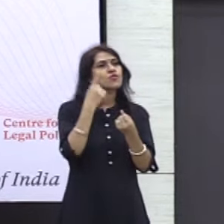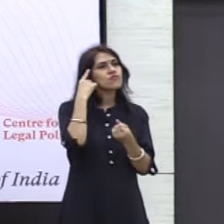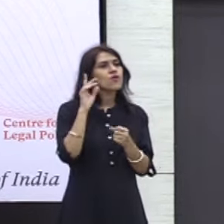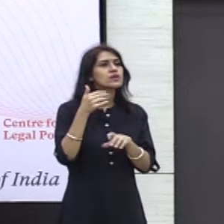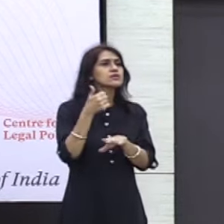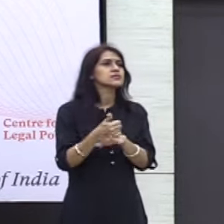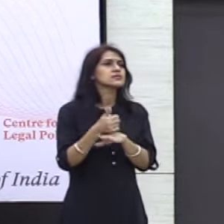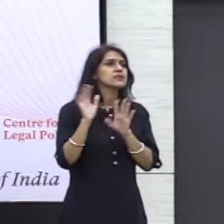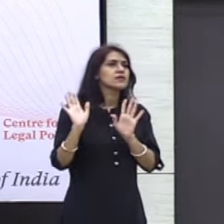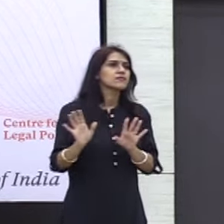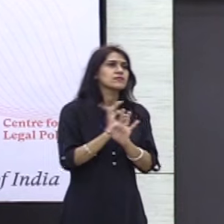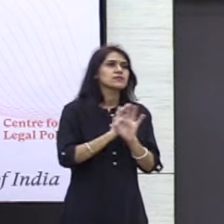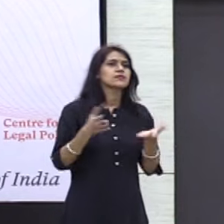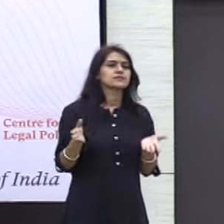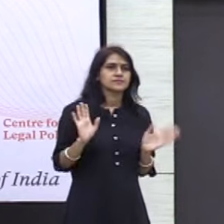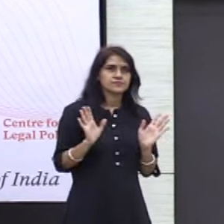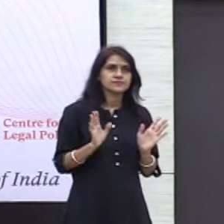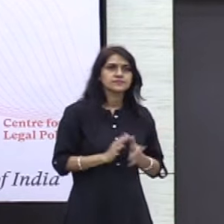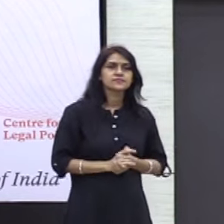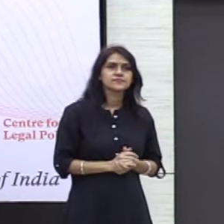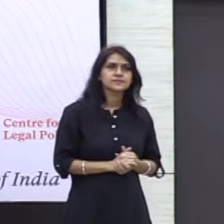statute without any thought at all.